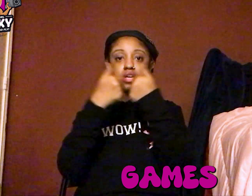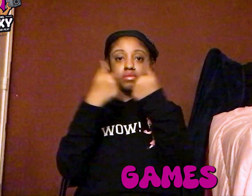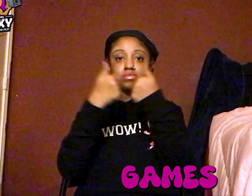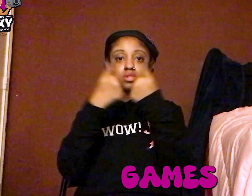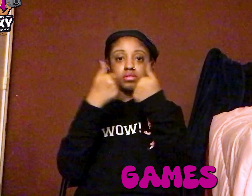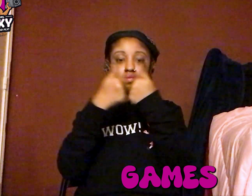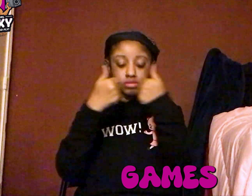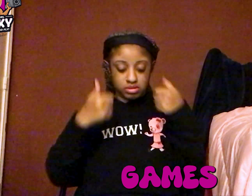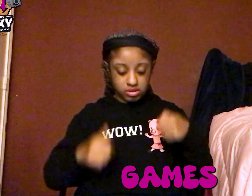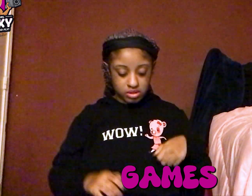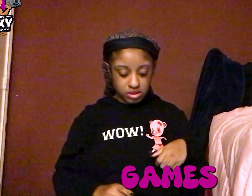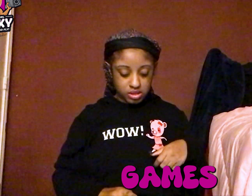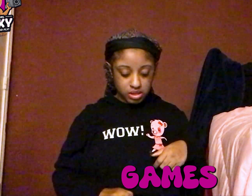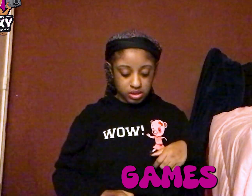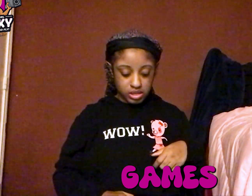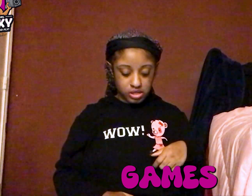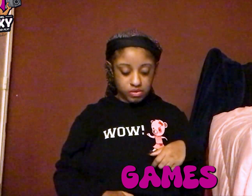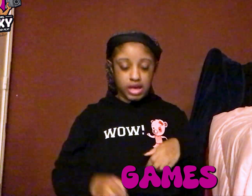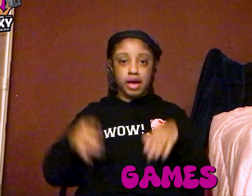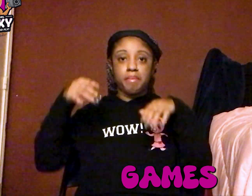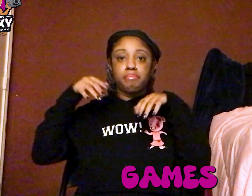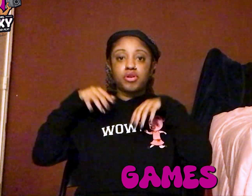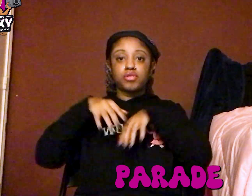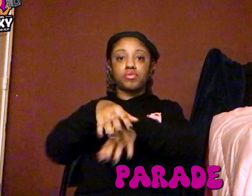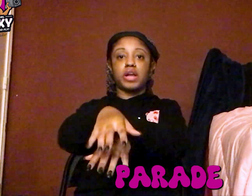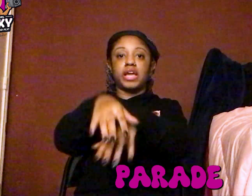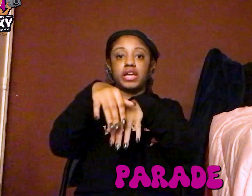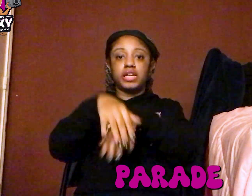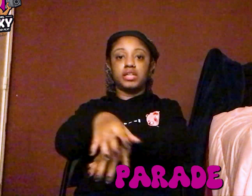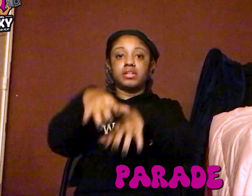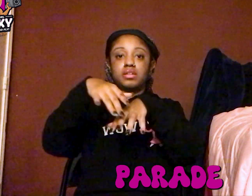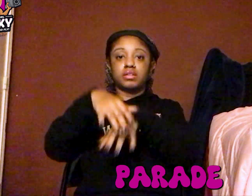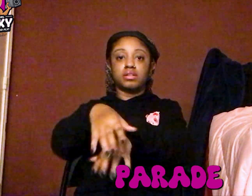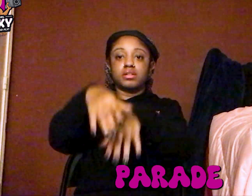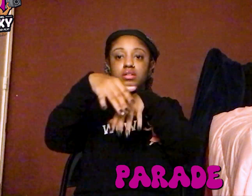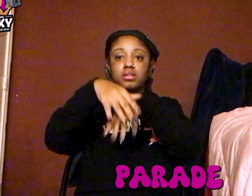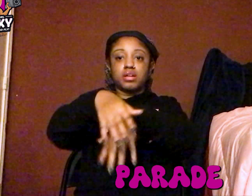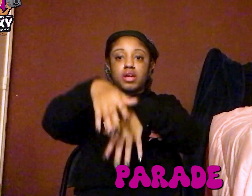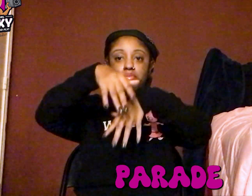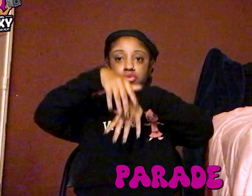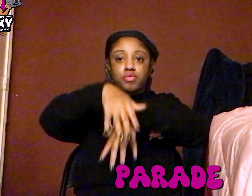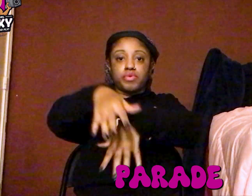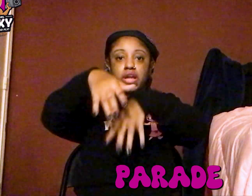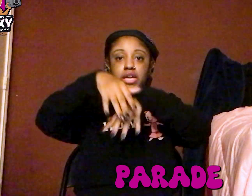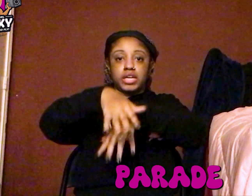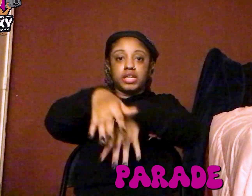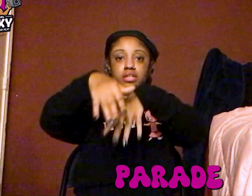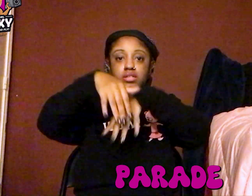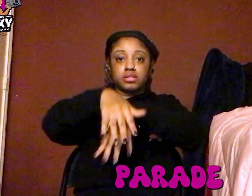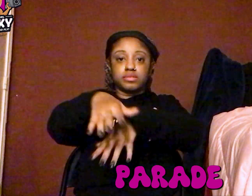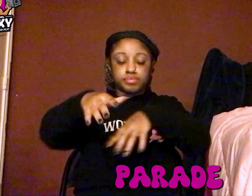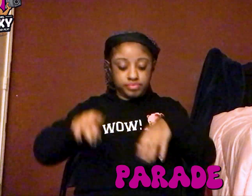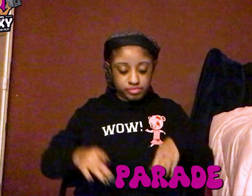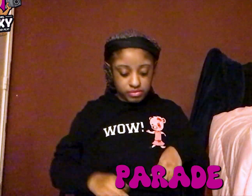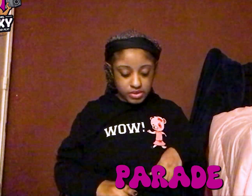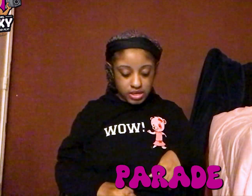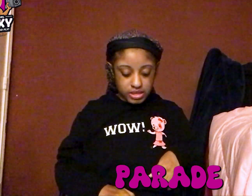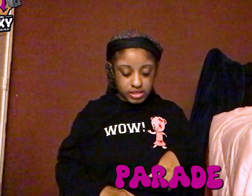Games. Then you have parade. Parade. Then